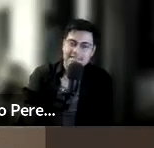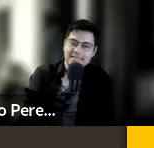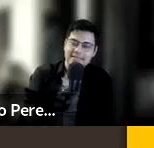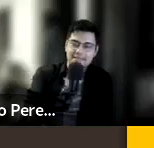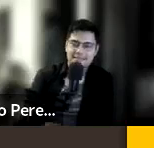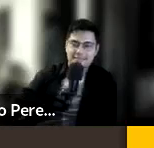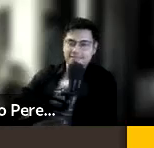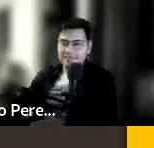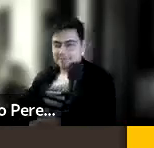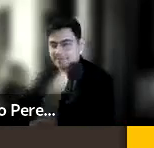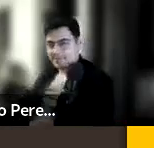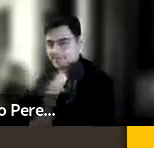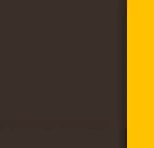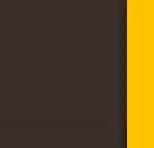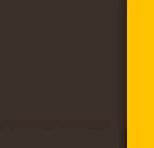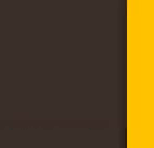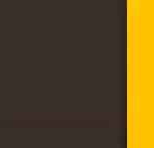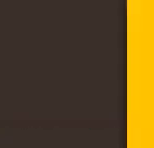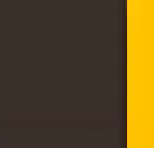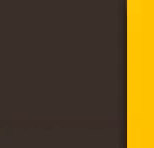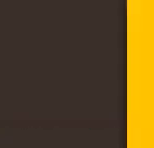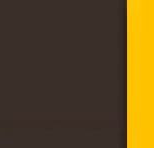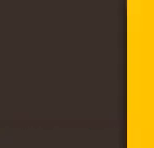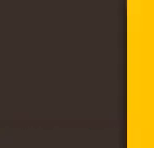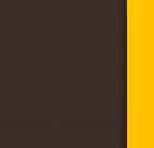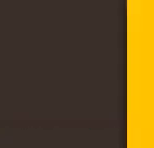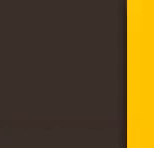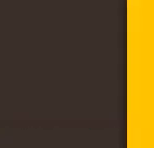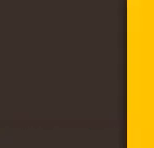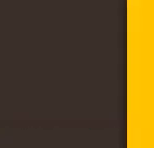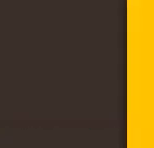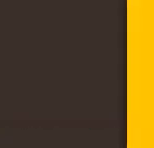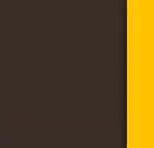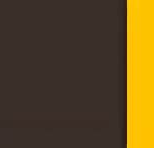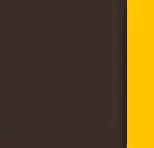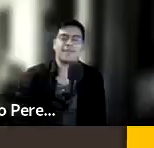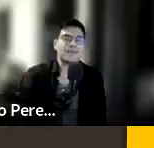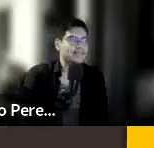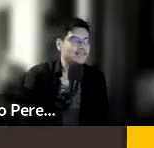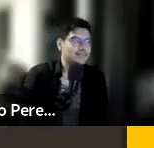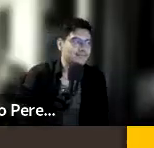Alexa? Yes, this is my ex. You are correct.